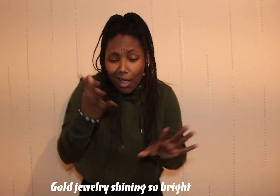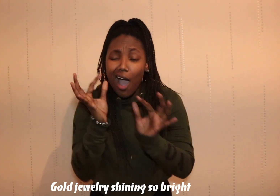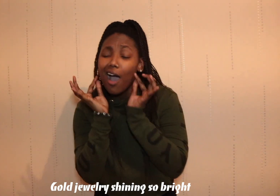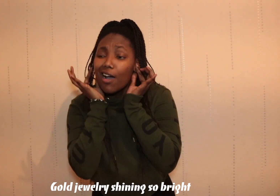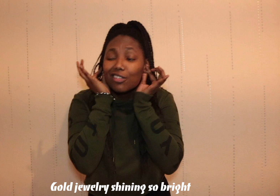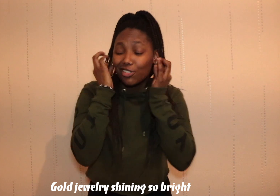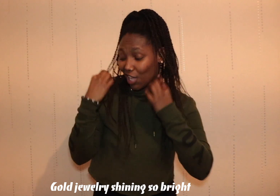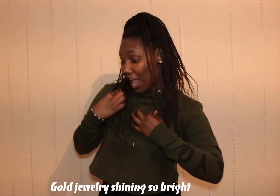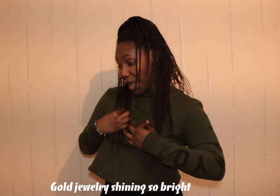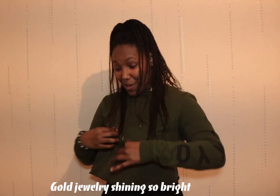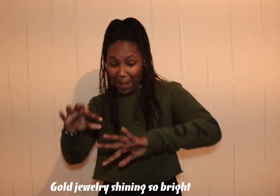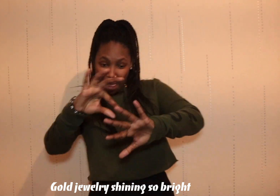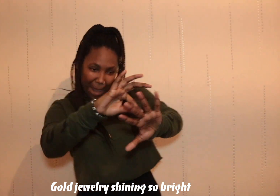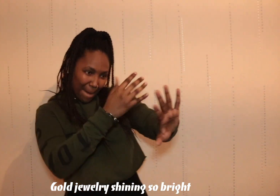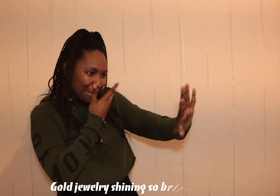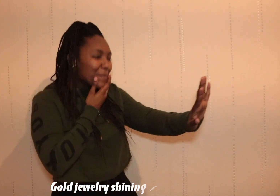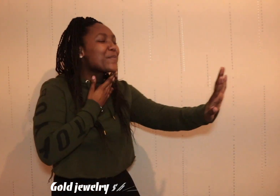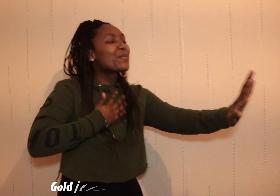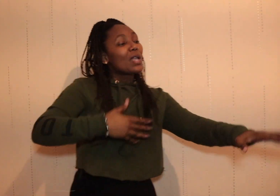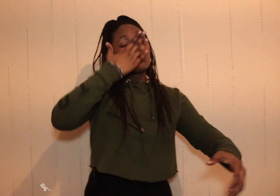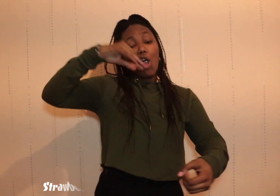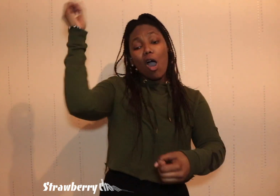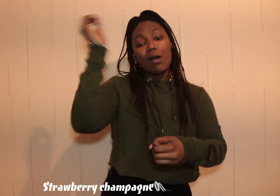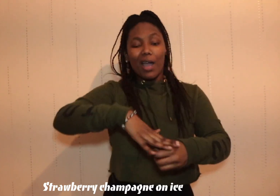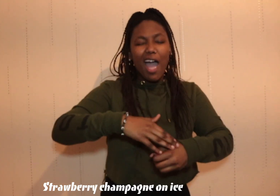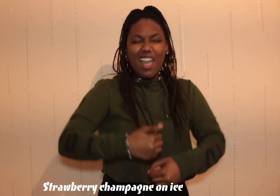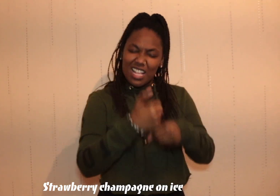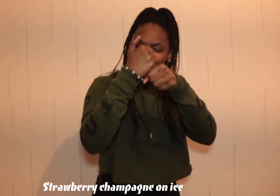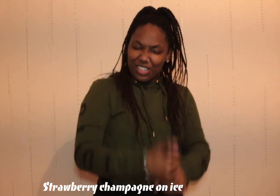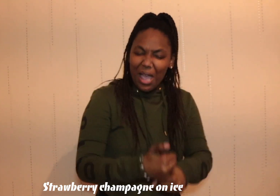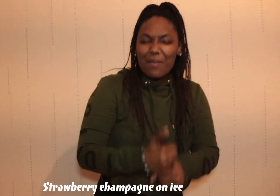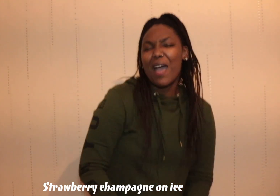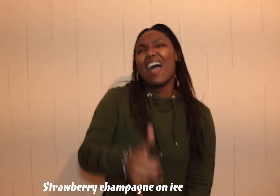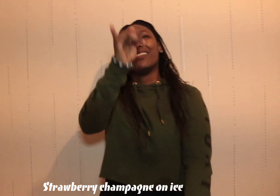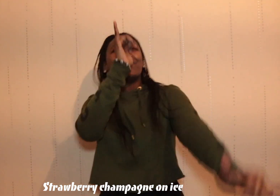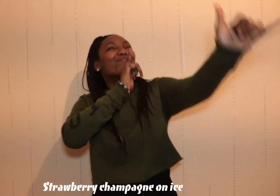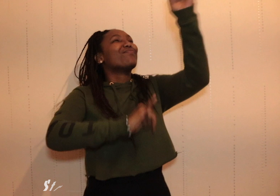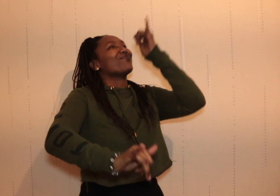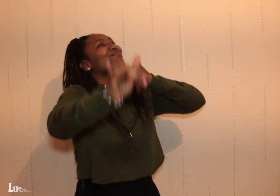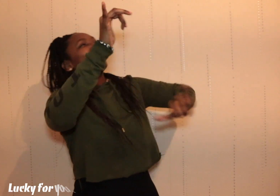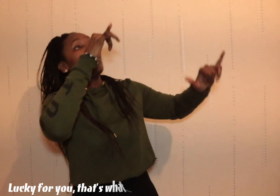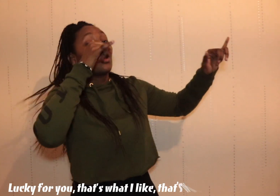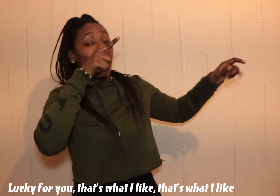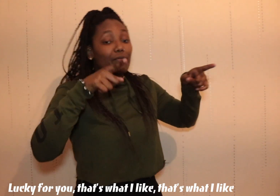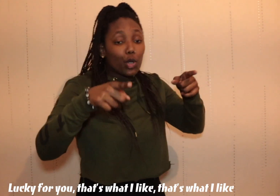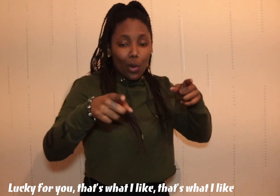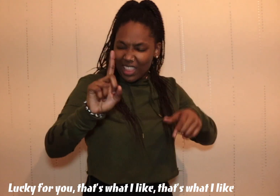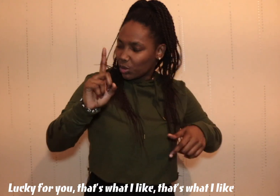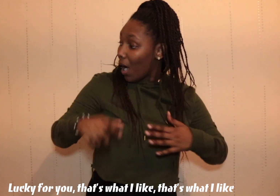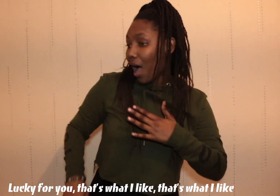jewelry Shine it so bright Strawberry champagne Oh, nice Lucky for you That's what